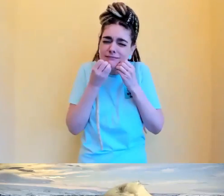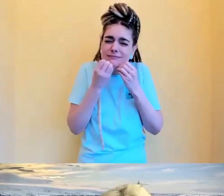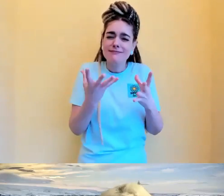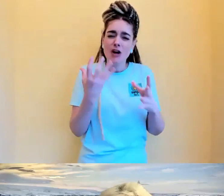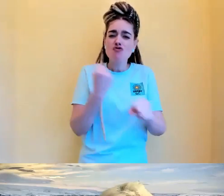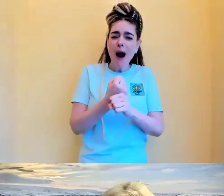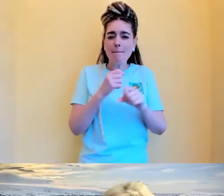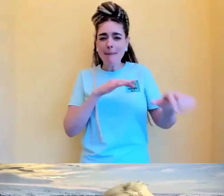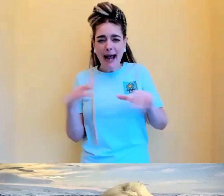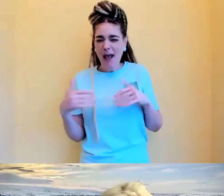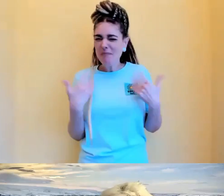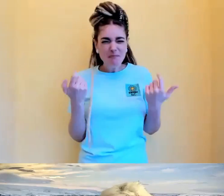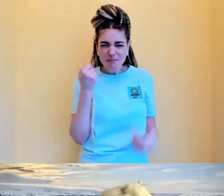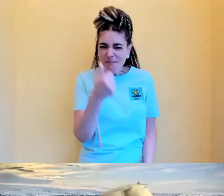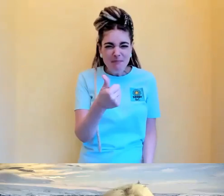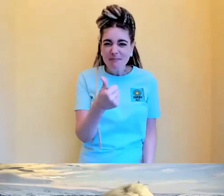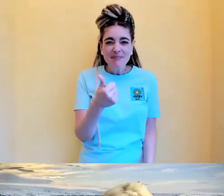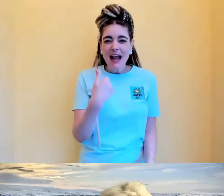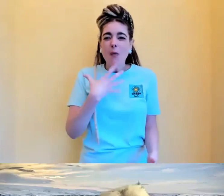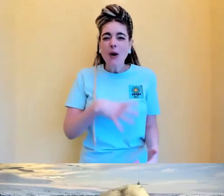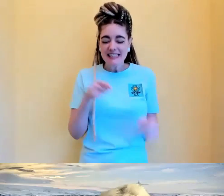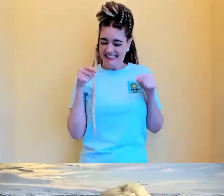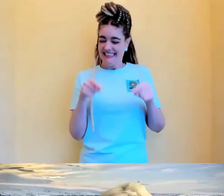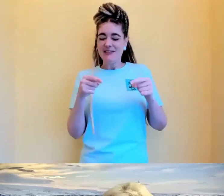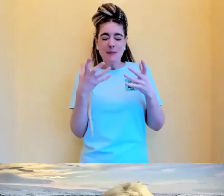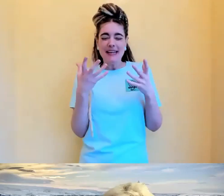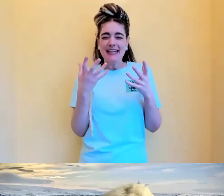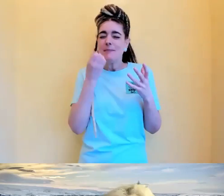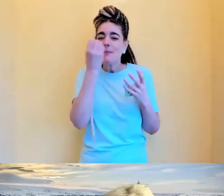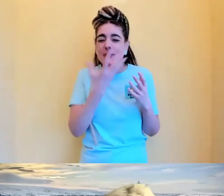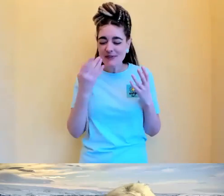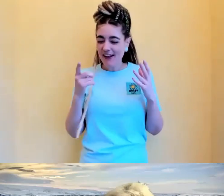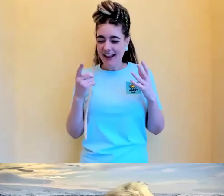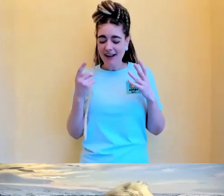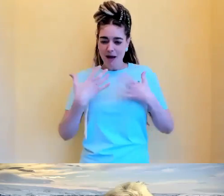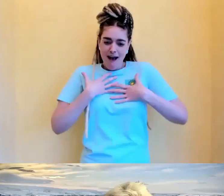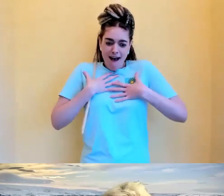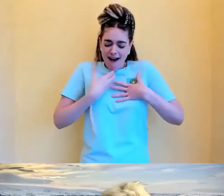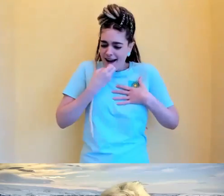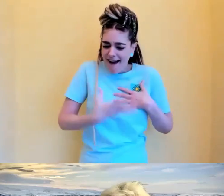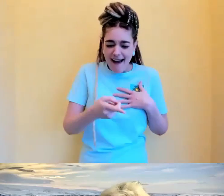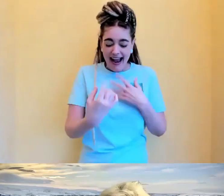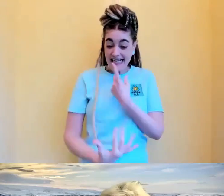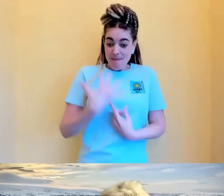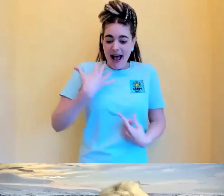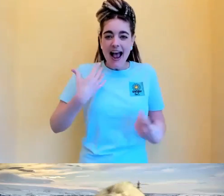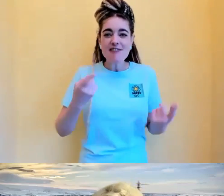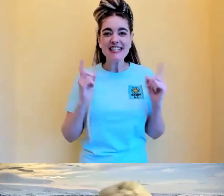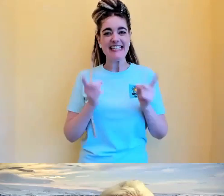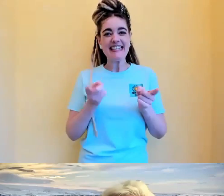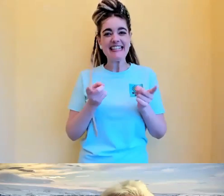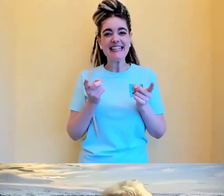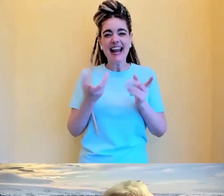be a beautiful thing. I want it to be something that's charming, that's funny, that inspires people, and that is adding